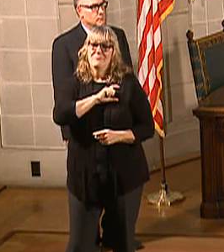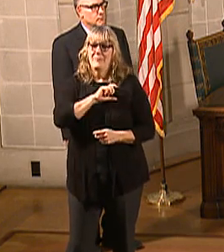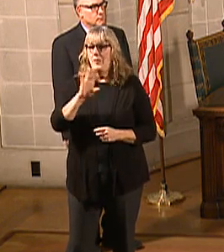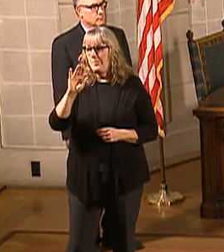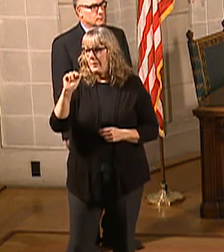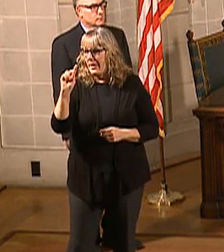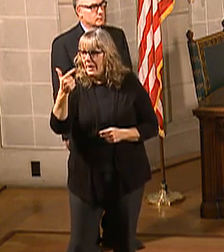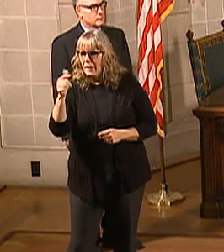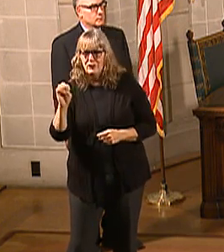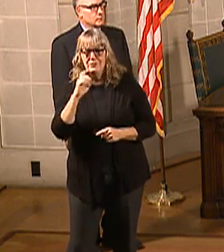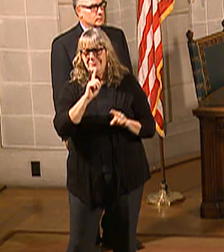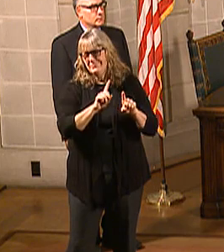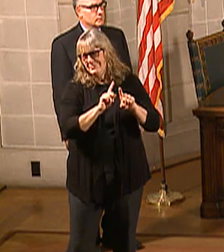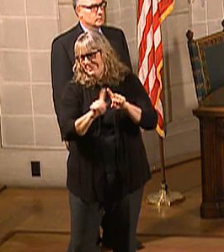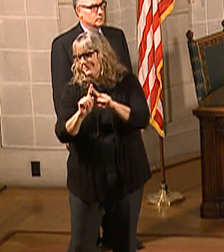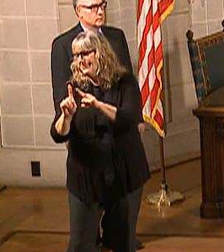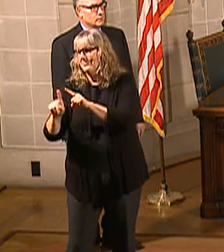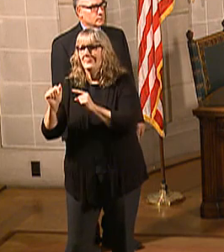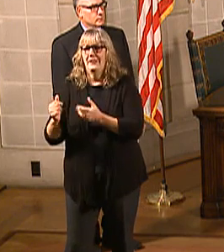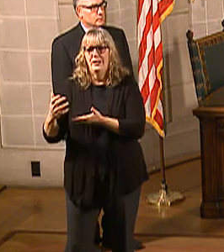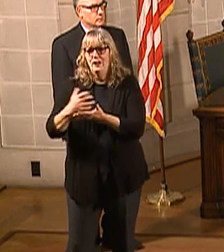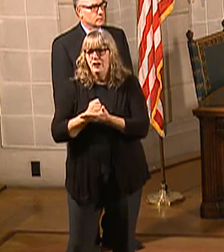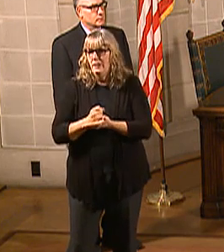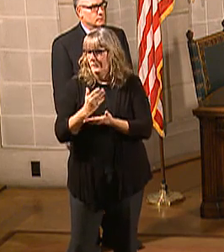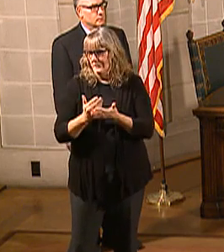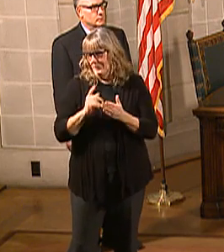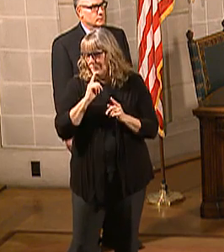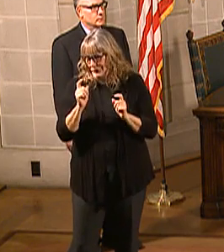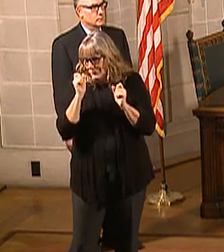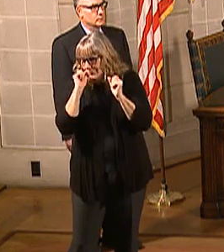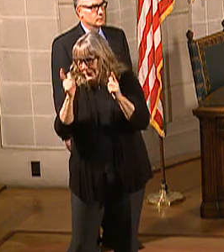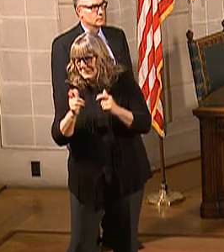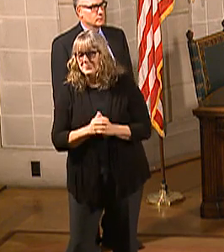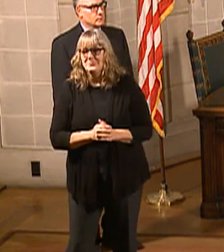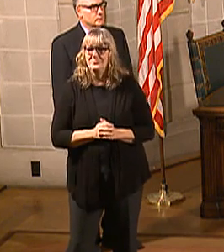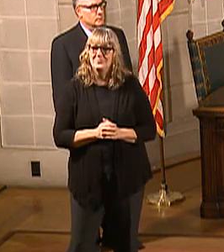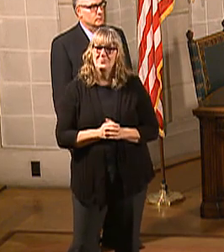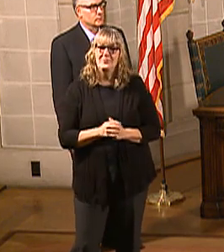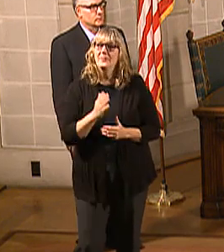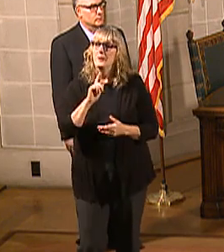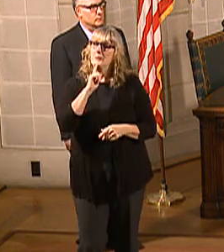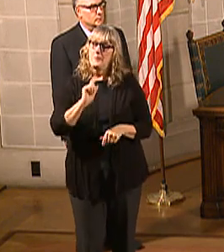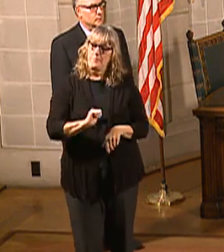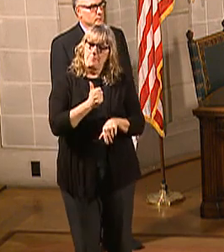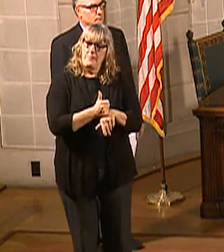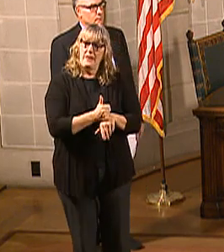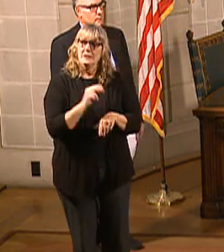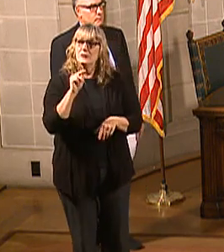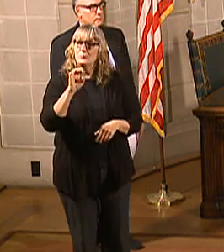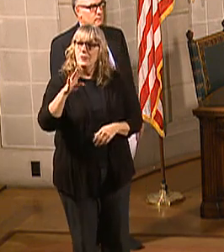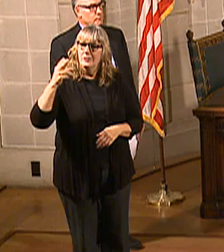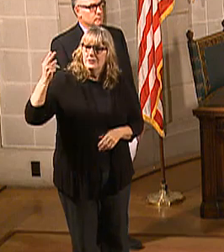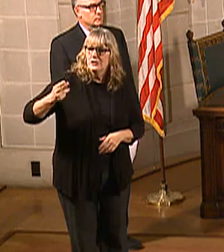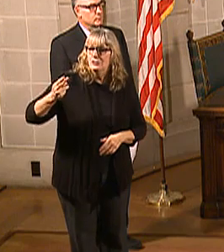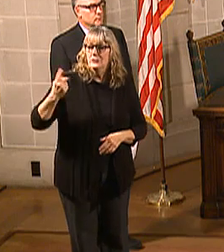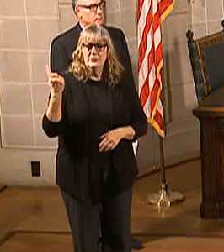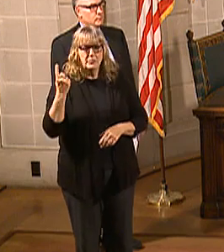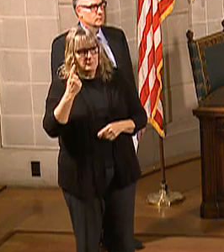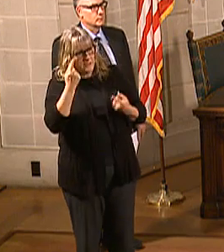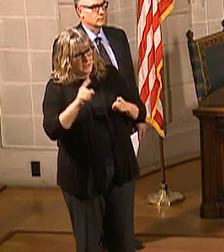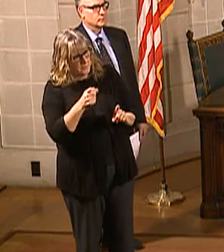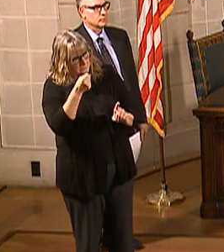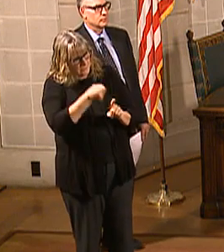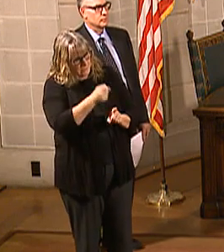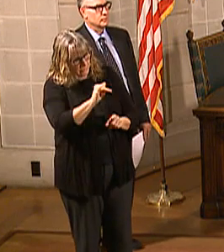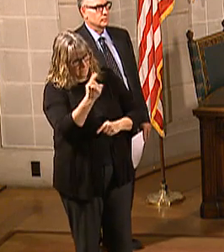literally hundreds of badges you can earn, and some of them are surprises. A lot of it's based on Nebraska history. If something happened on a certain